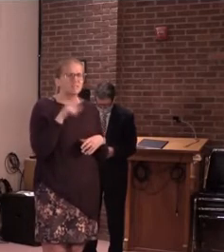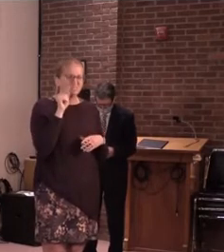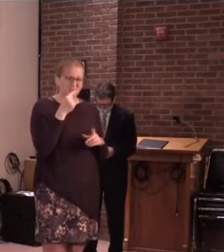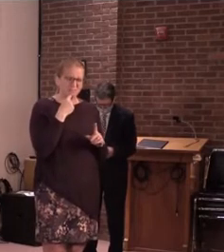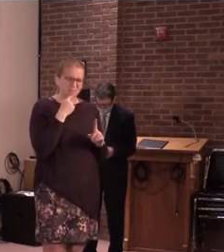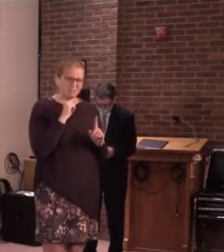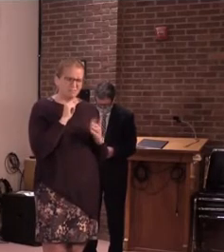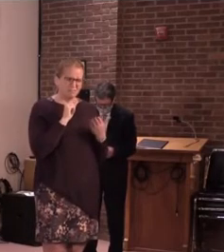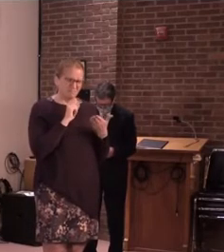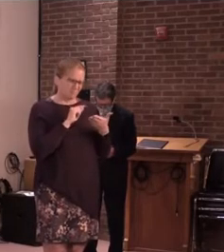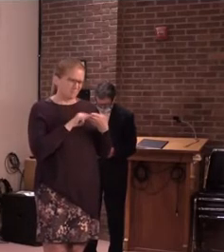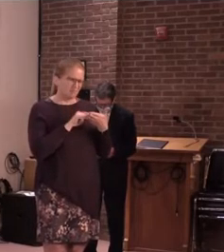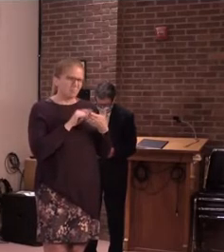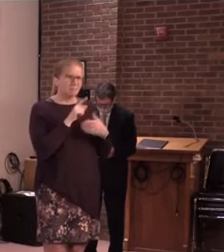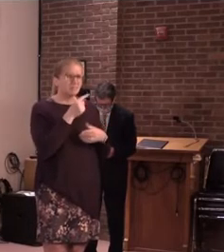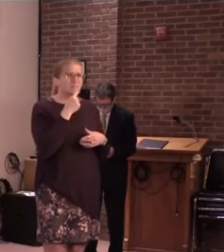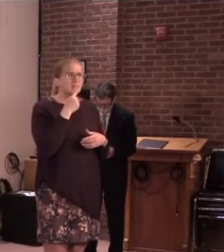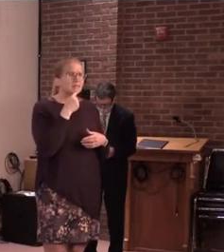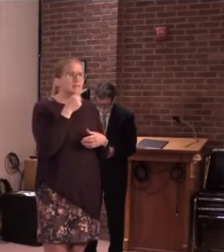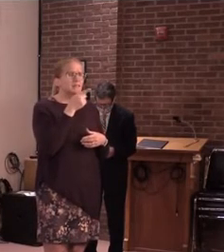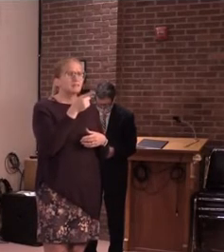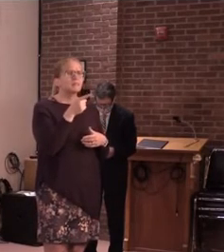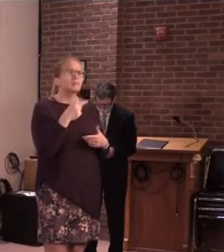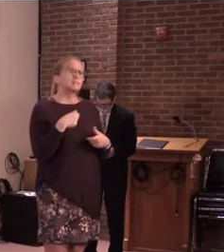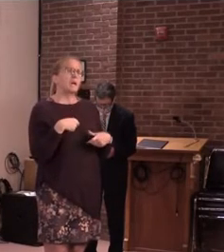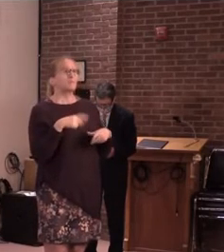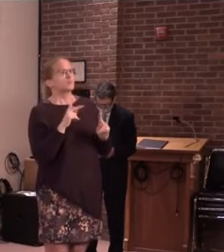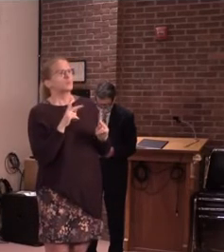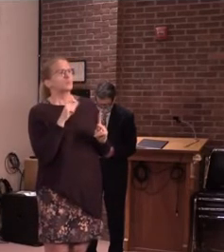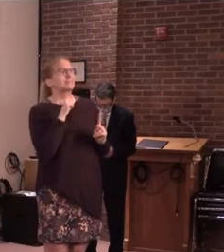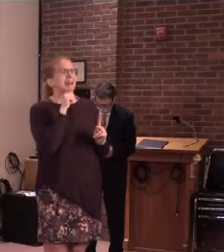to look beyond the COVID crisis and